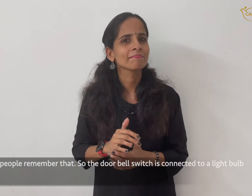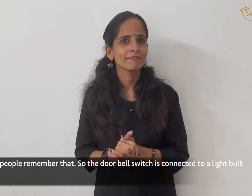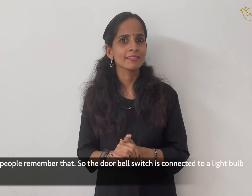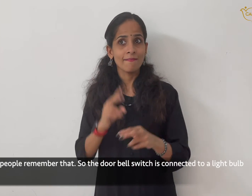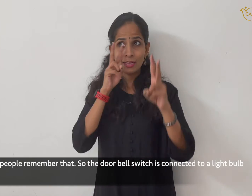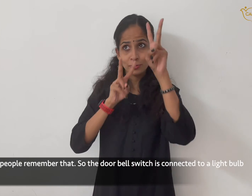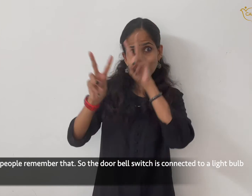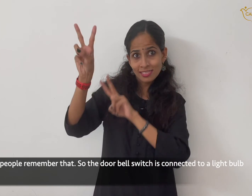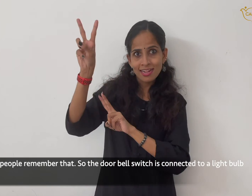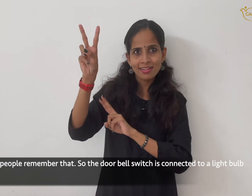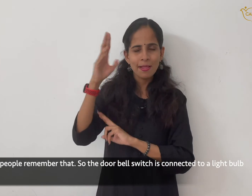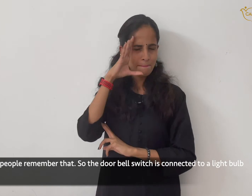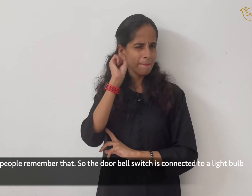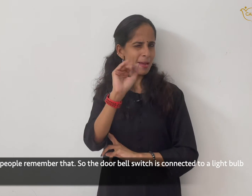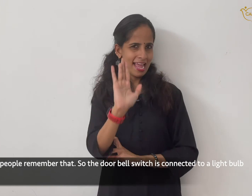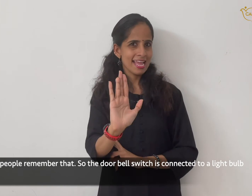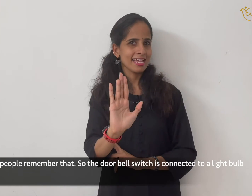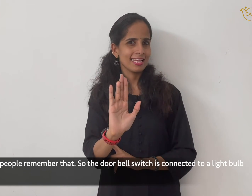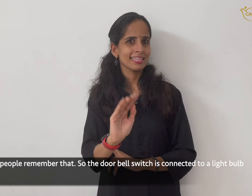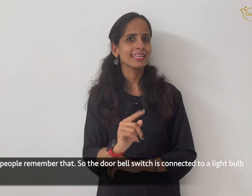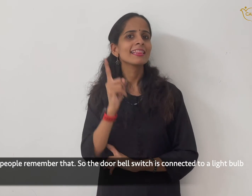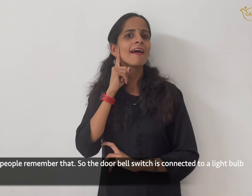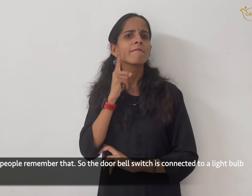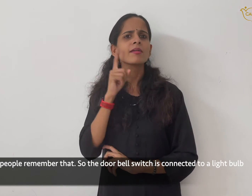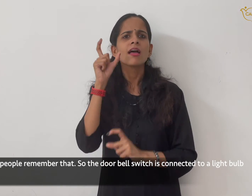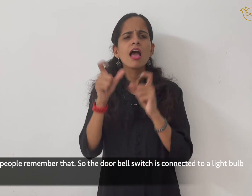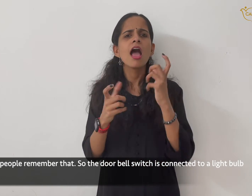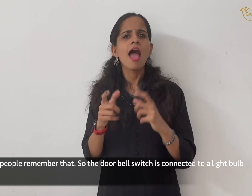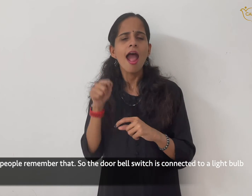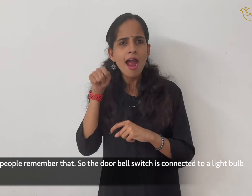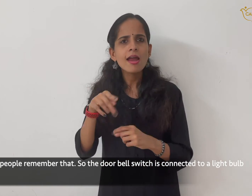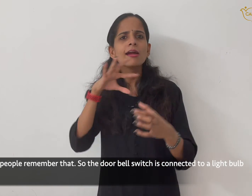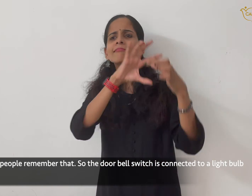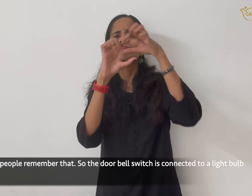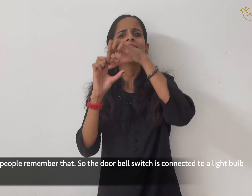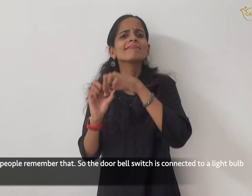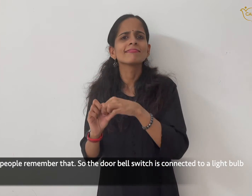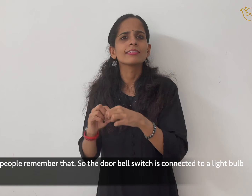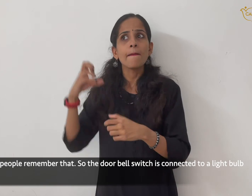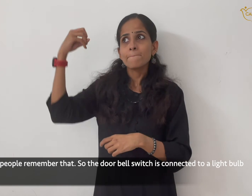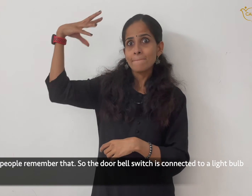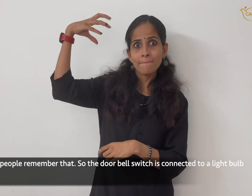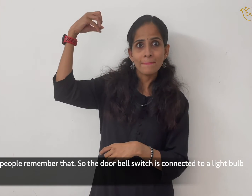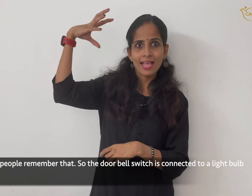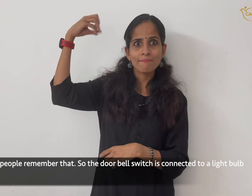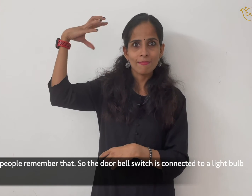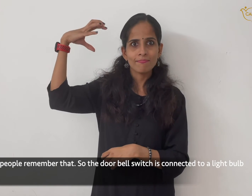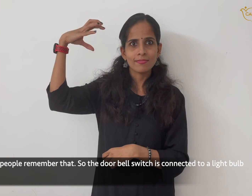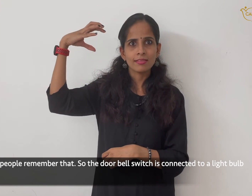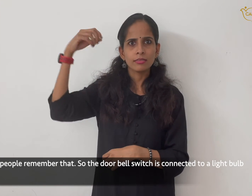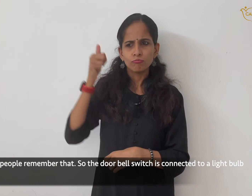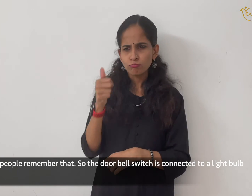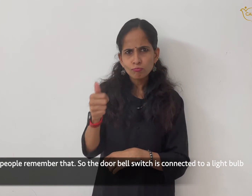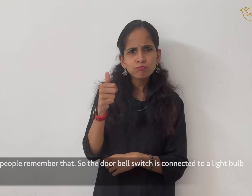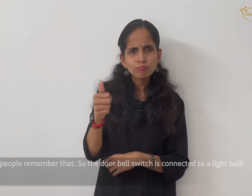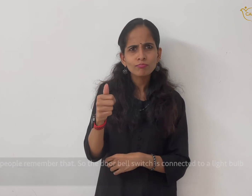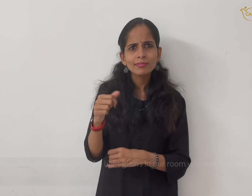hear. We are visual people, remember that. So the doorbell switch is connected to a